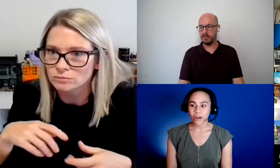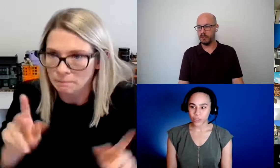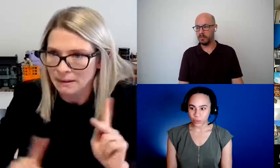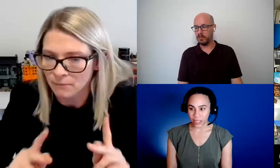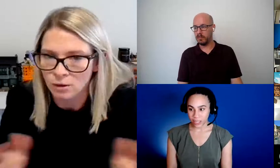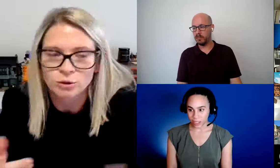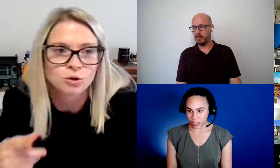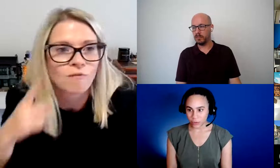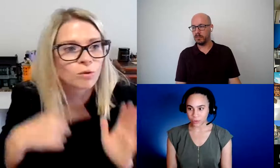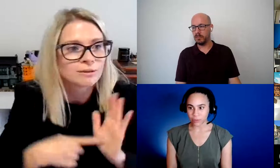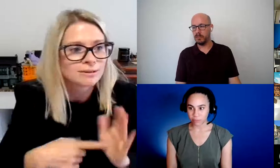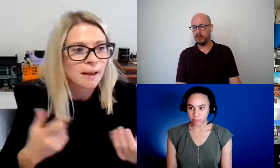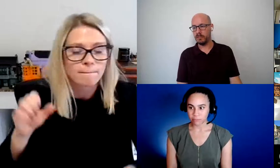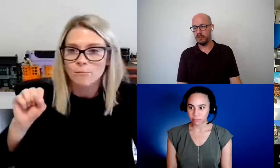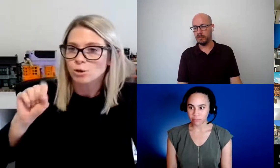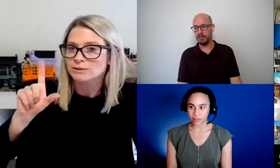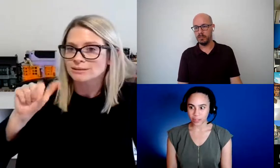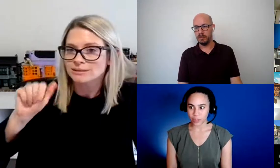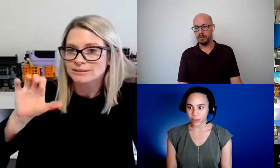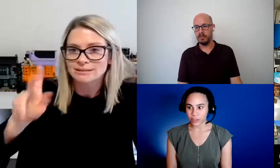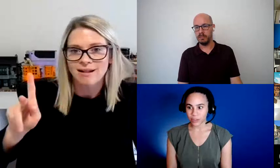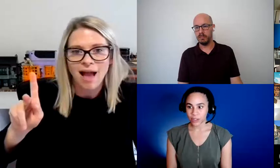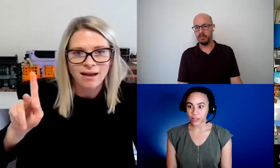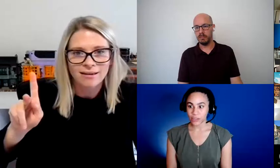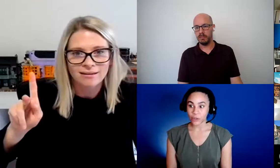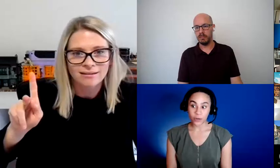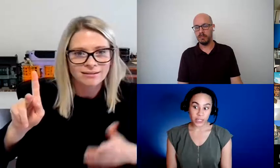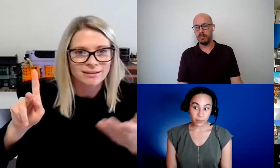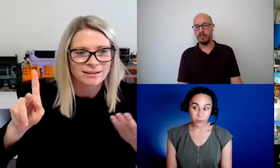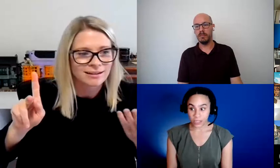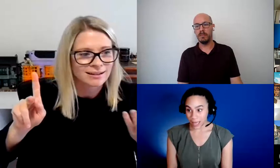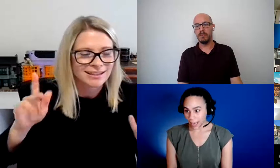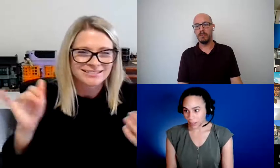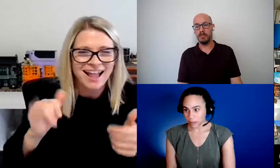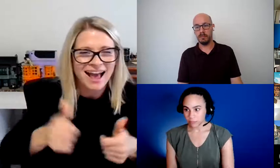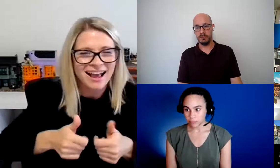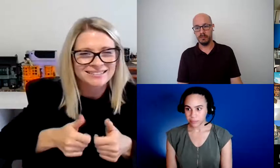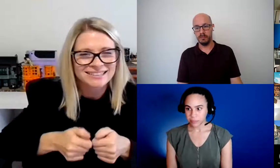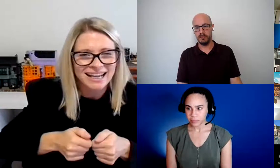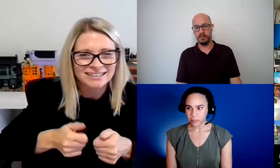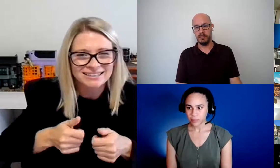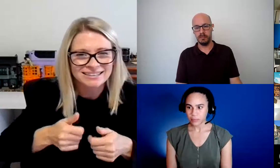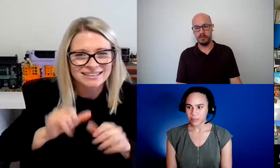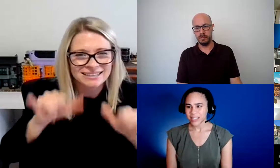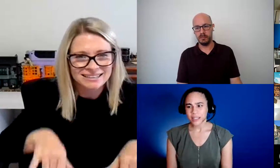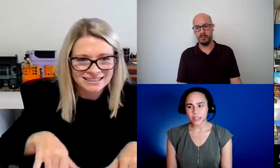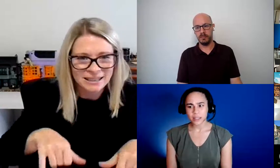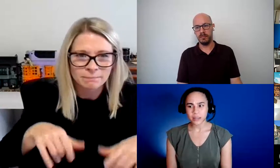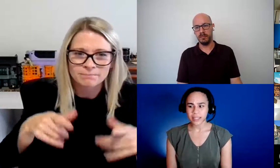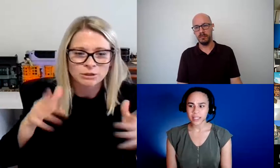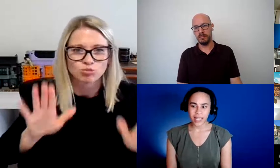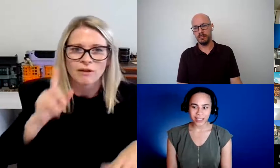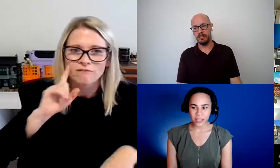how to include individuals. So, for example, Slack. It's like a text